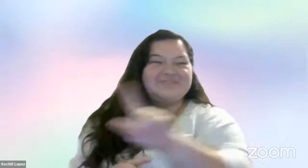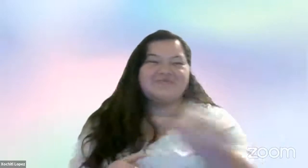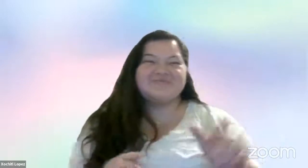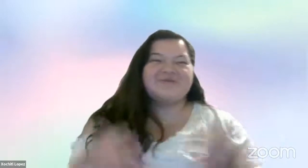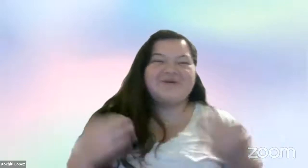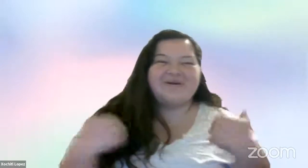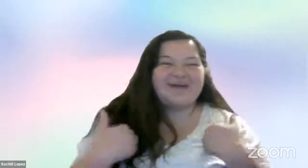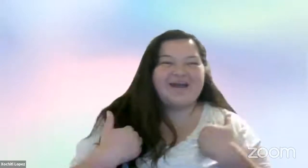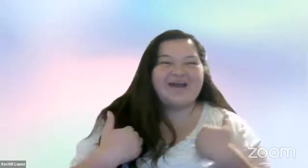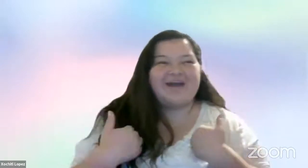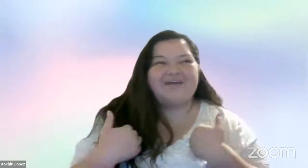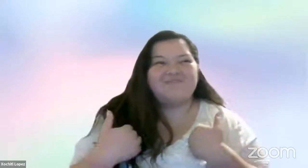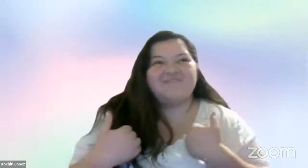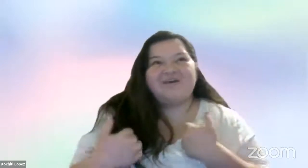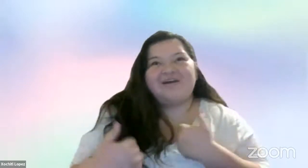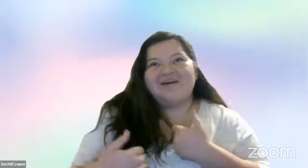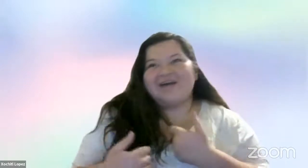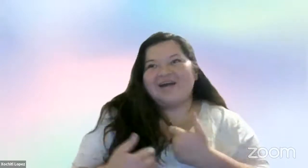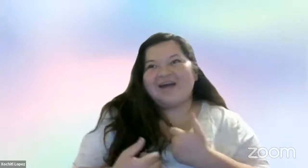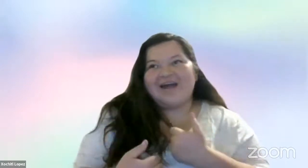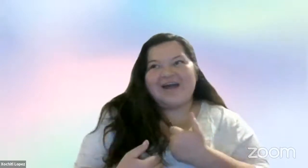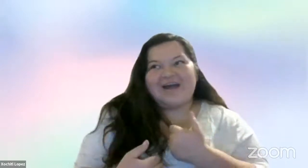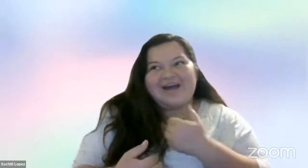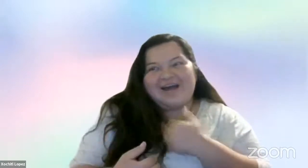Hearing these stories that everyone has been sharing,